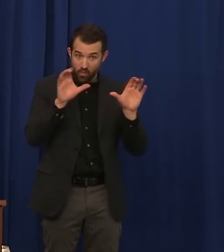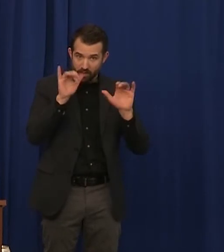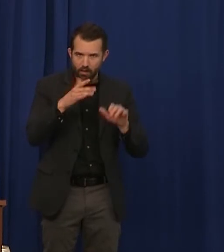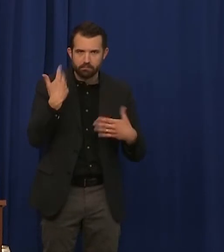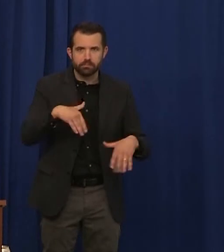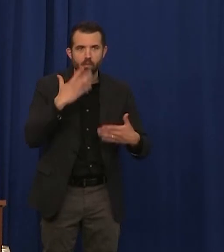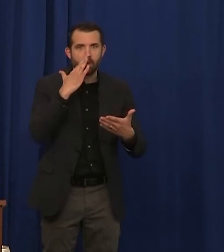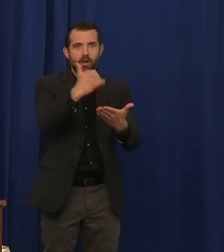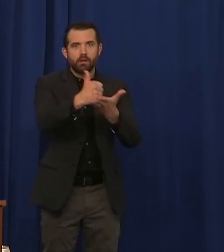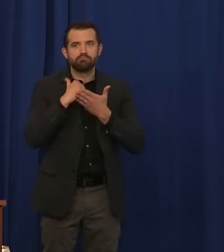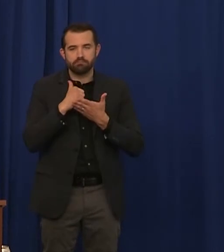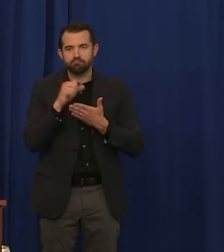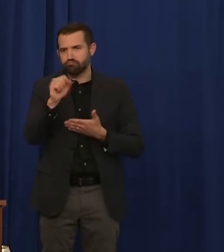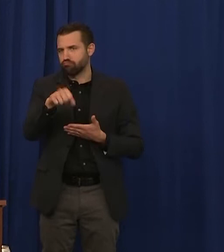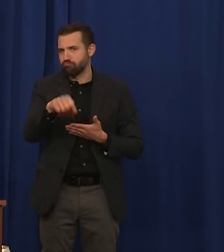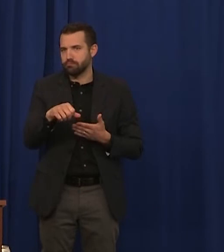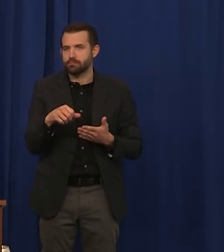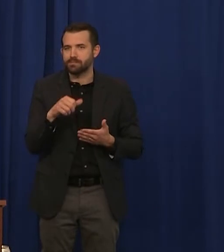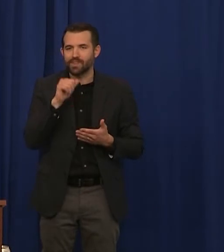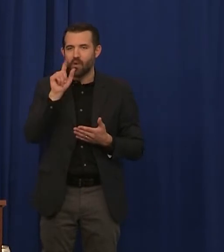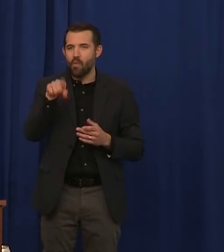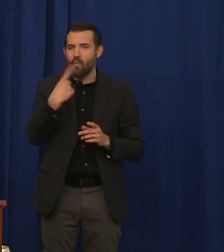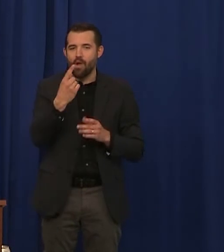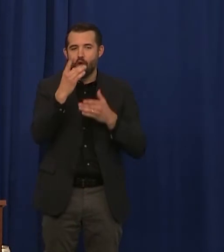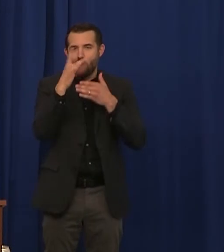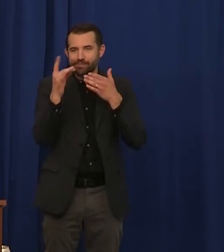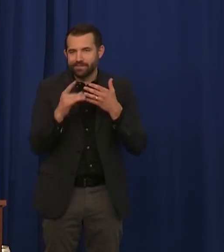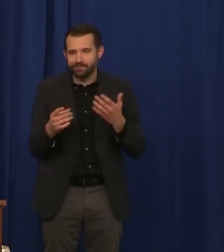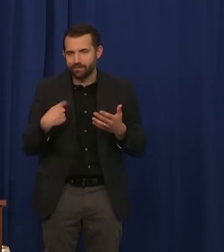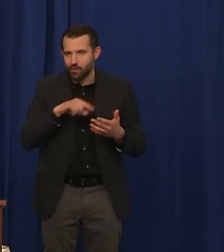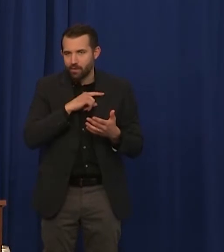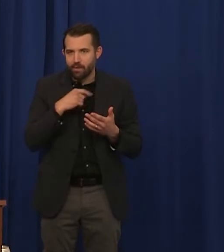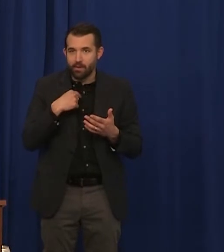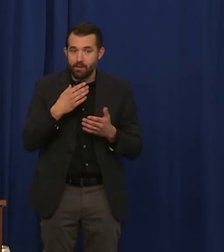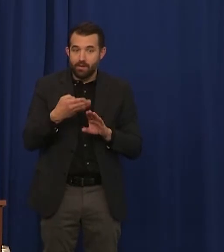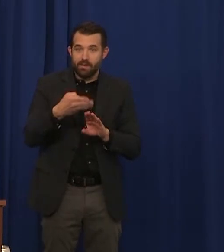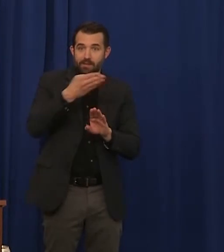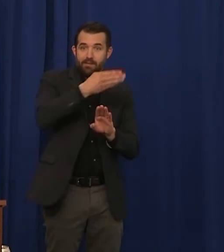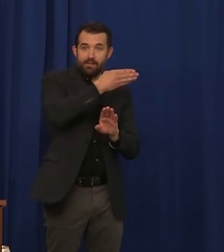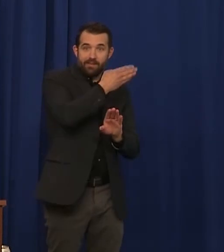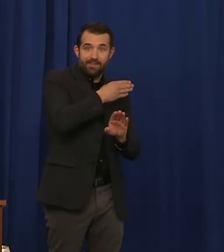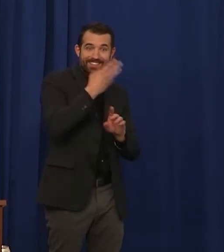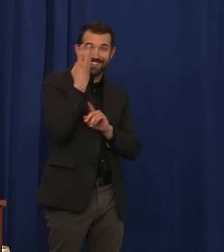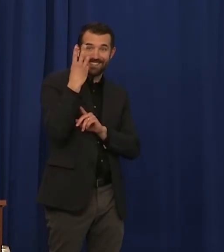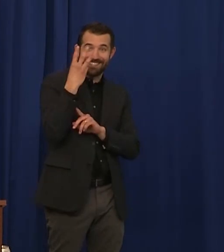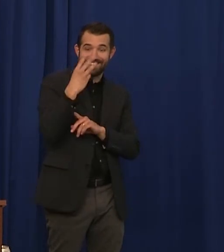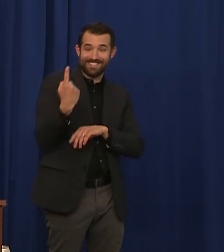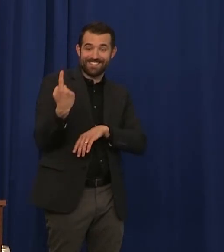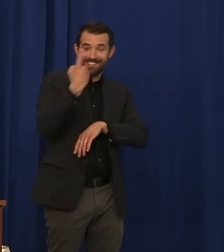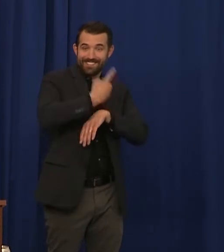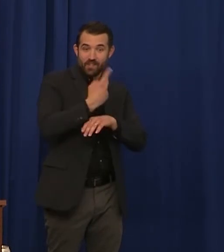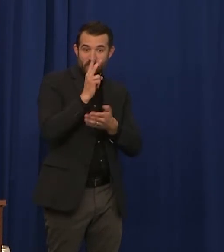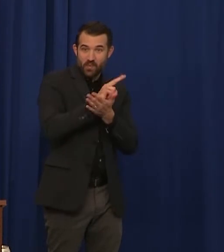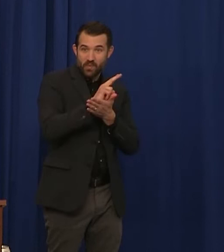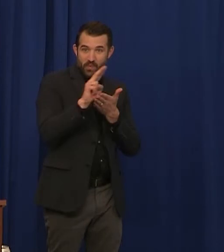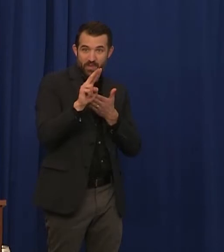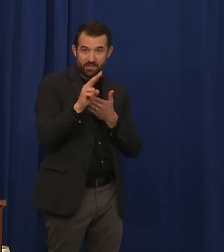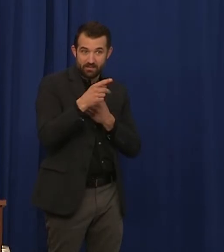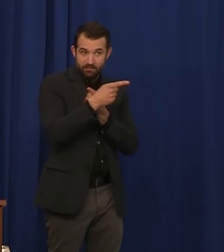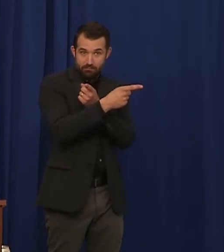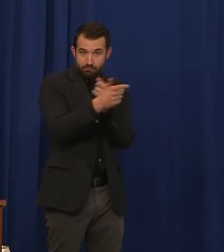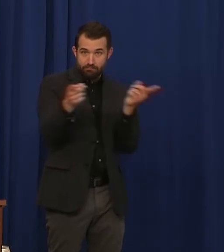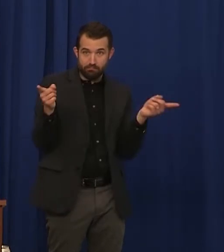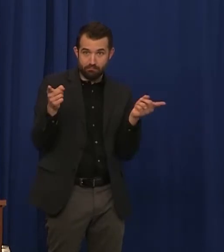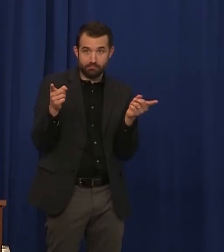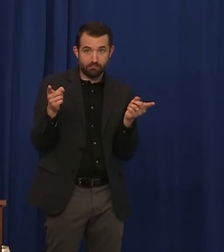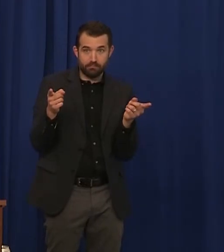go back 16 days after someone is tested positive. 16 days. I don't know about you, but I